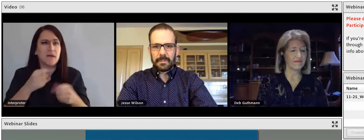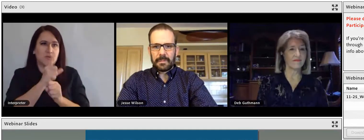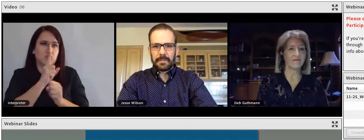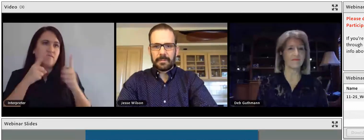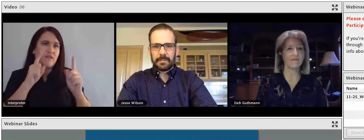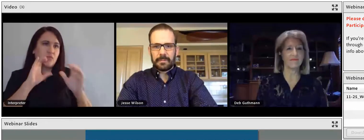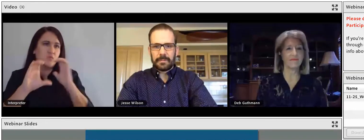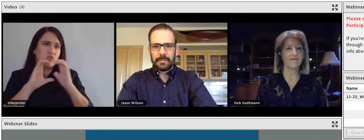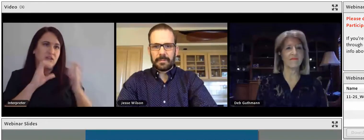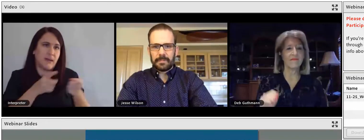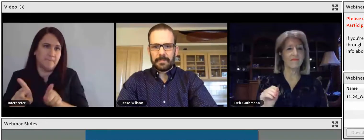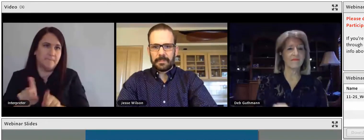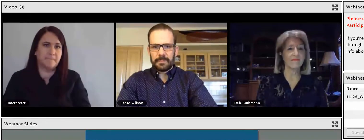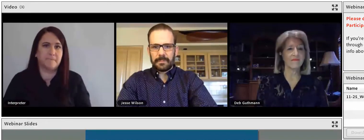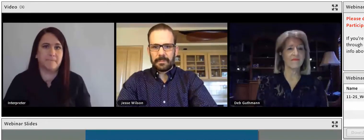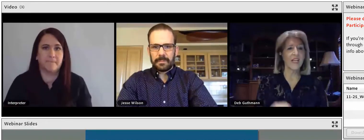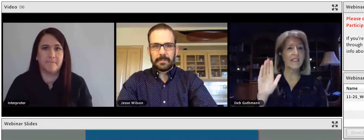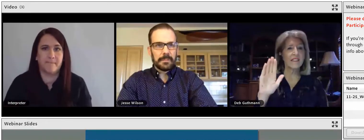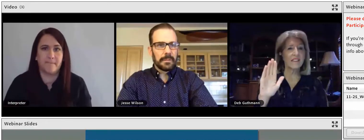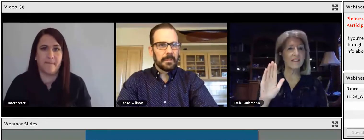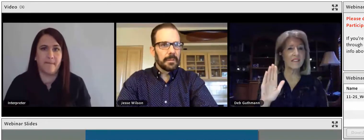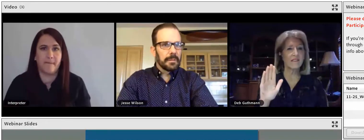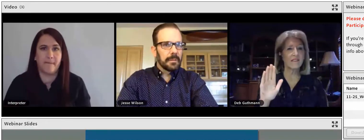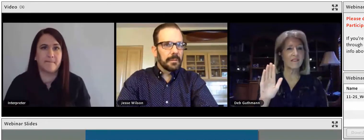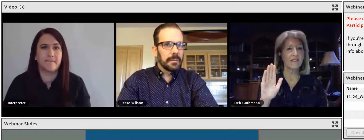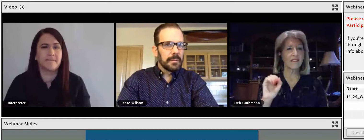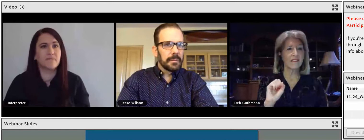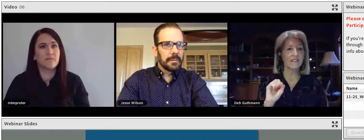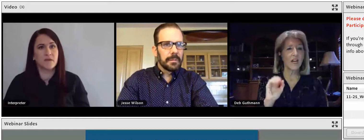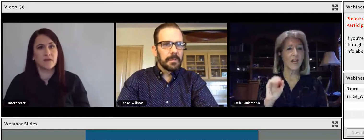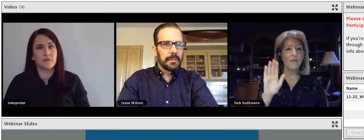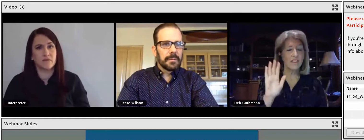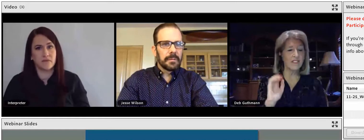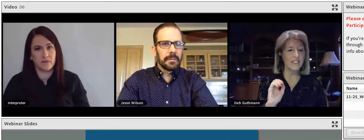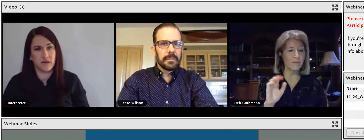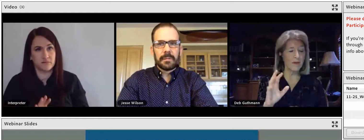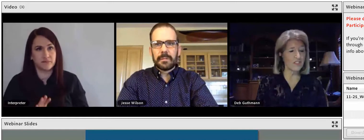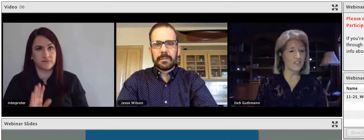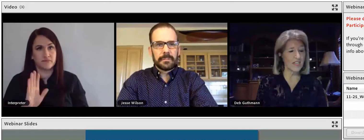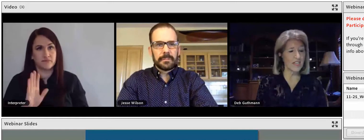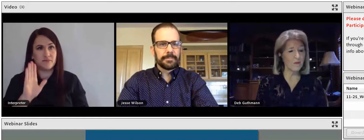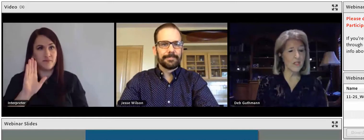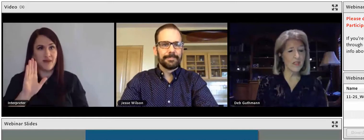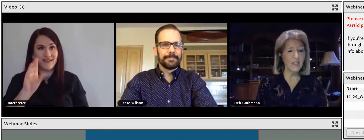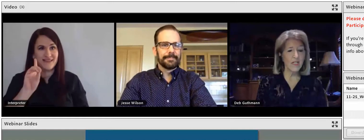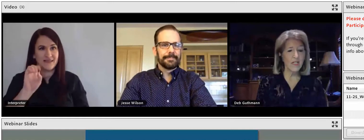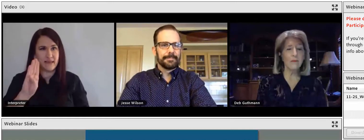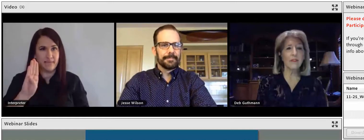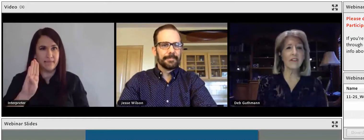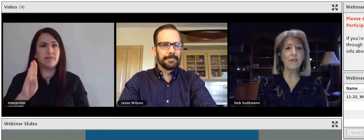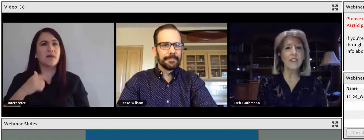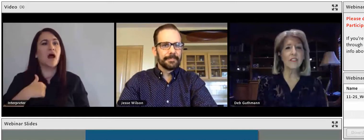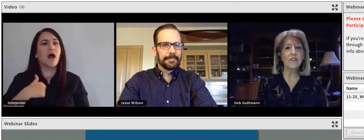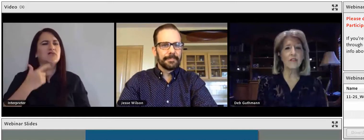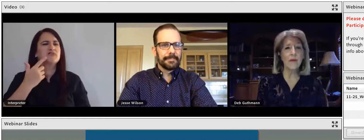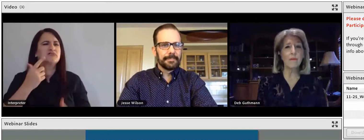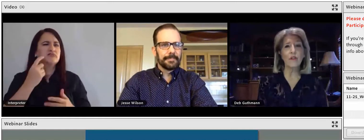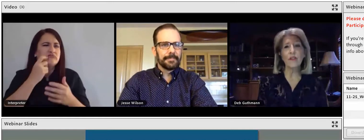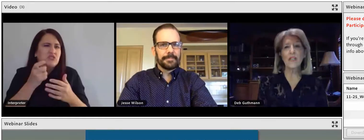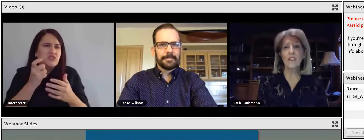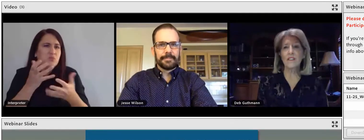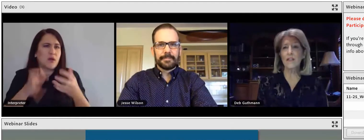is happening. Jesse, are there some points? Oh, go ahead, Deb. Oh, this is Deb. I was just going to add one thing. A